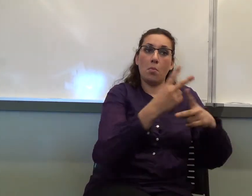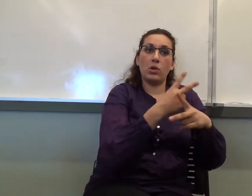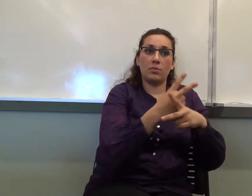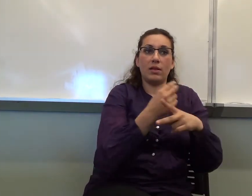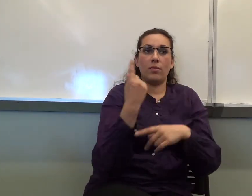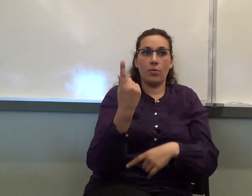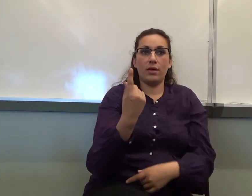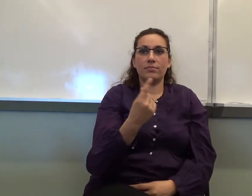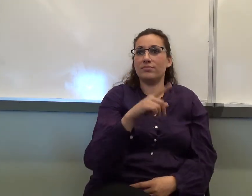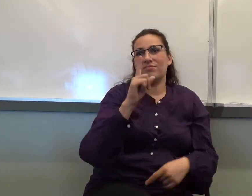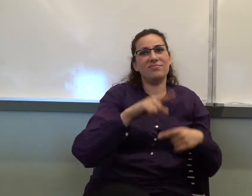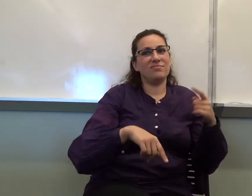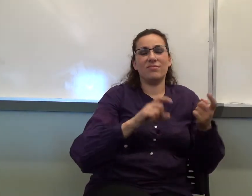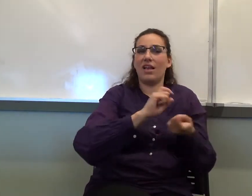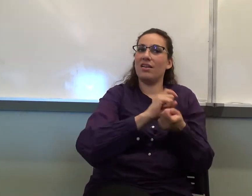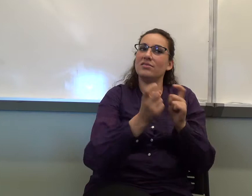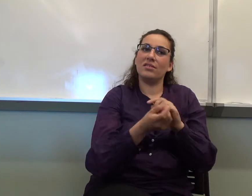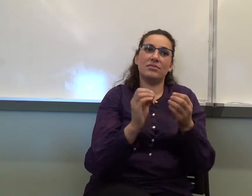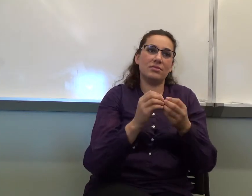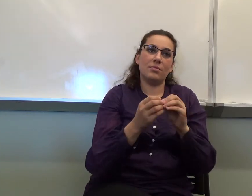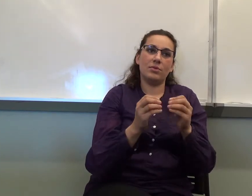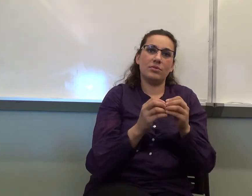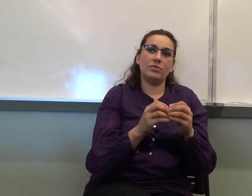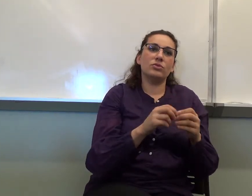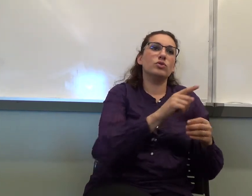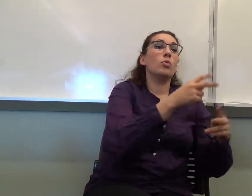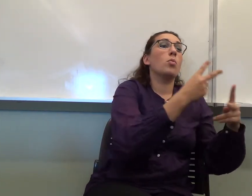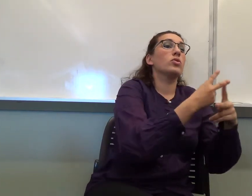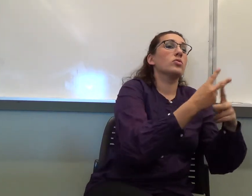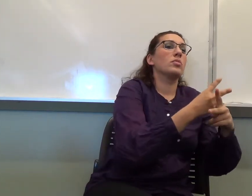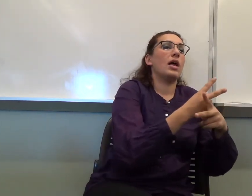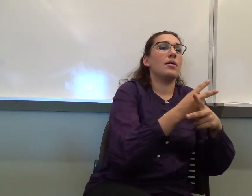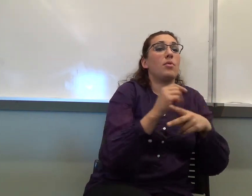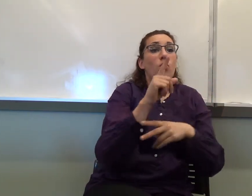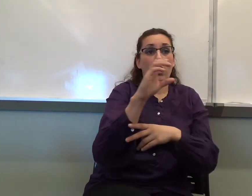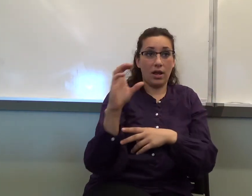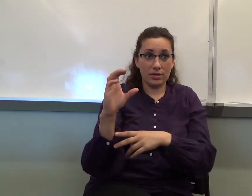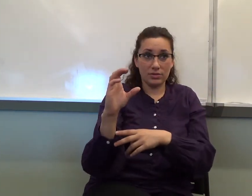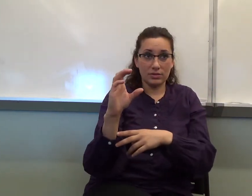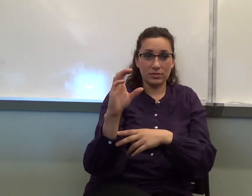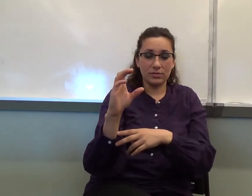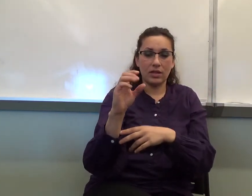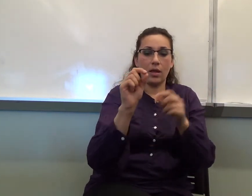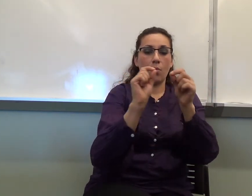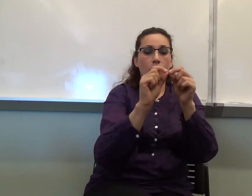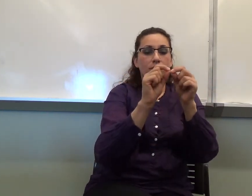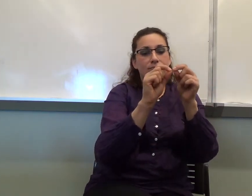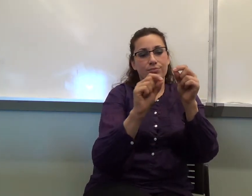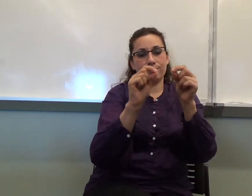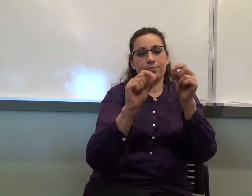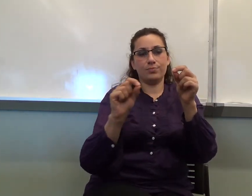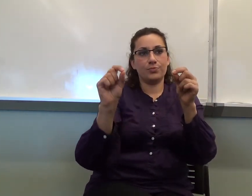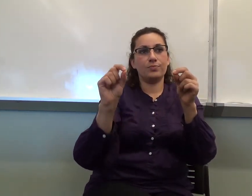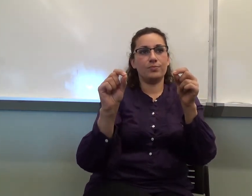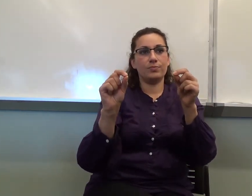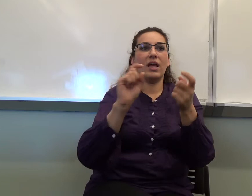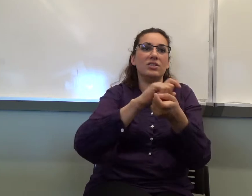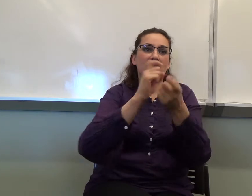change the number, so we multiply the number by 100, which moves it over 2 places, and then introduce that percent sign.